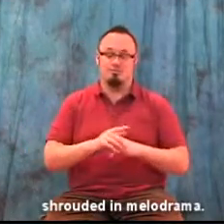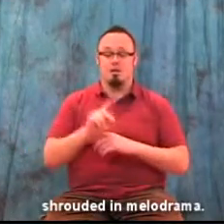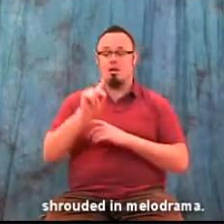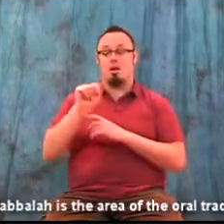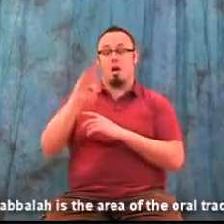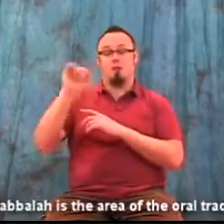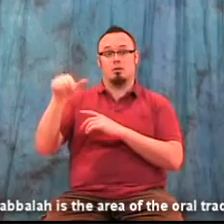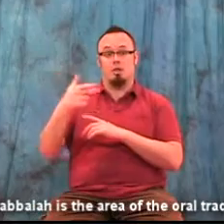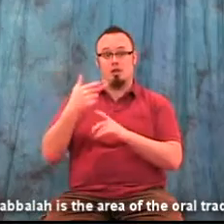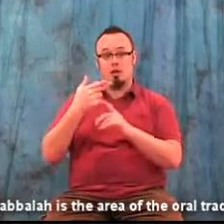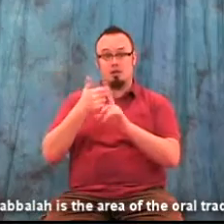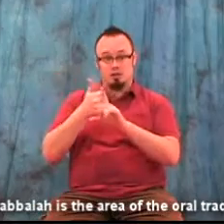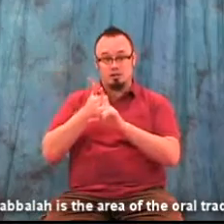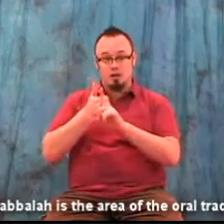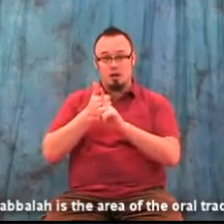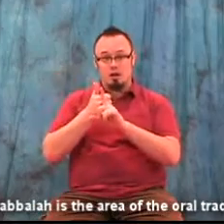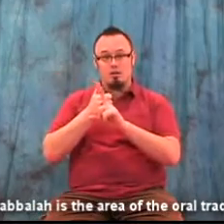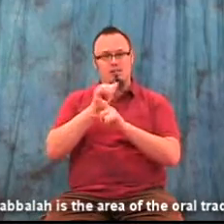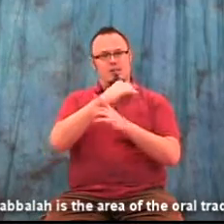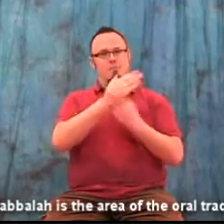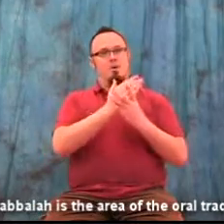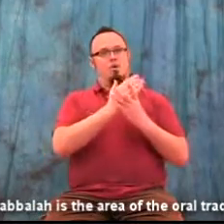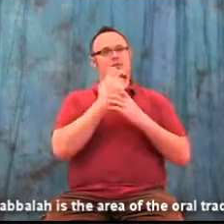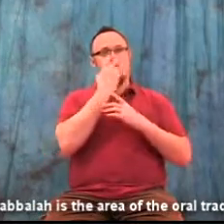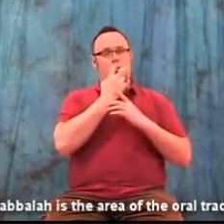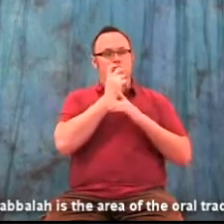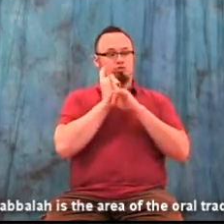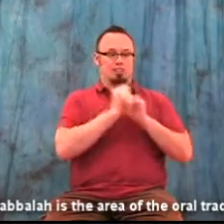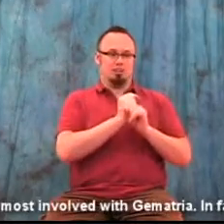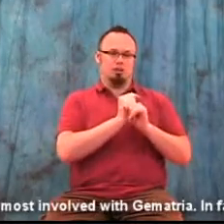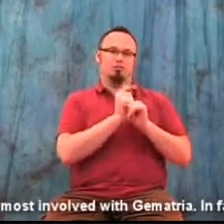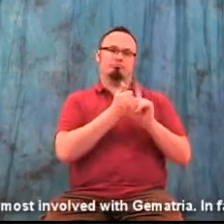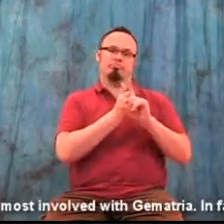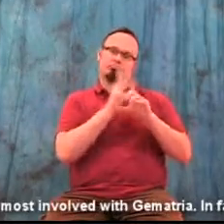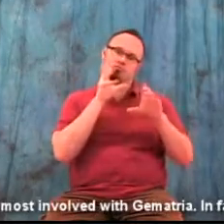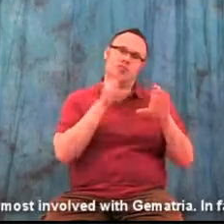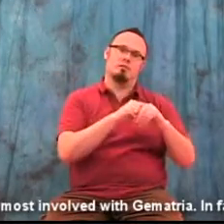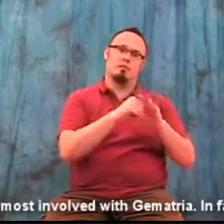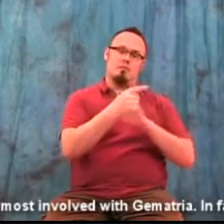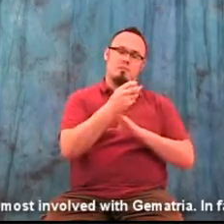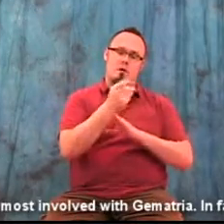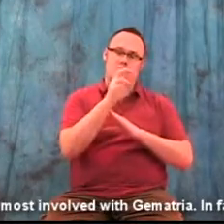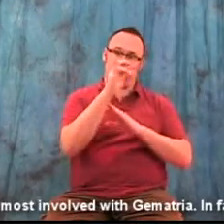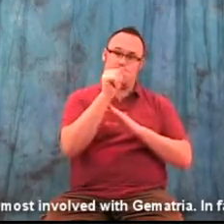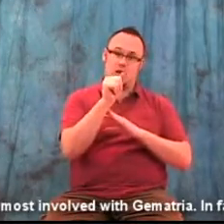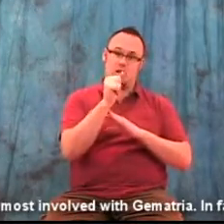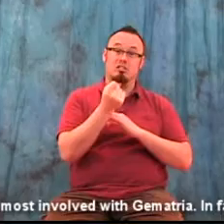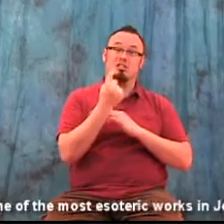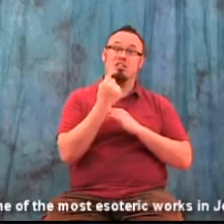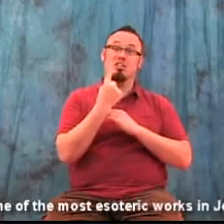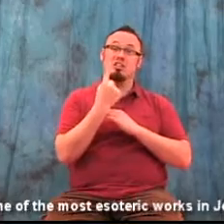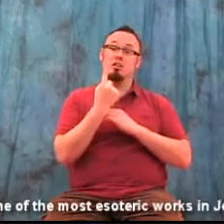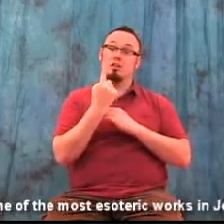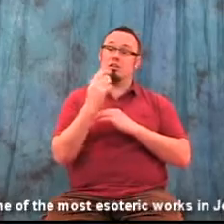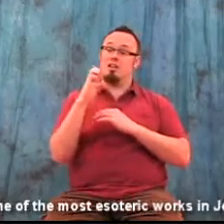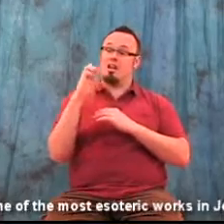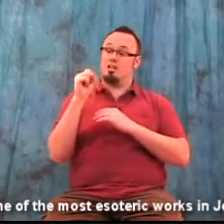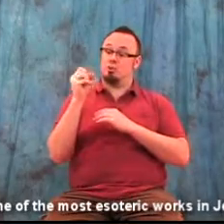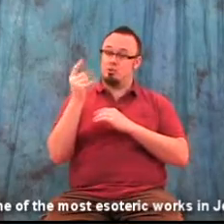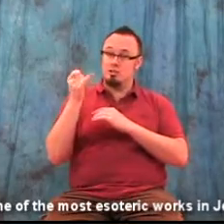Kabbalah is the area of the oral tradition most involved with gematria. In fact, one of the most esoteric works in